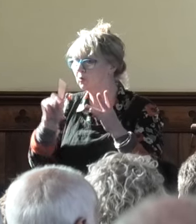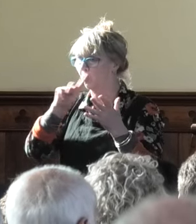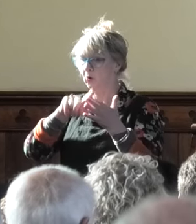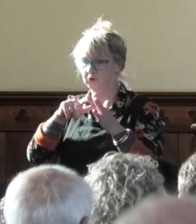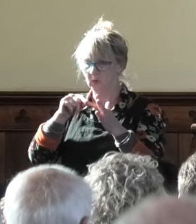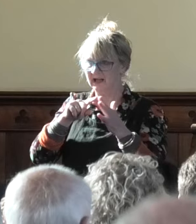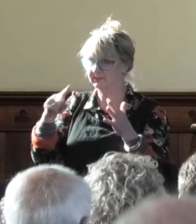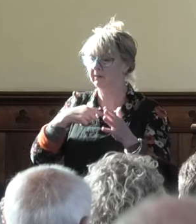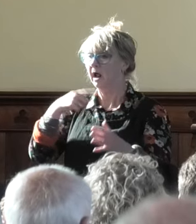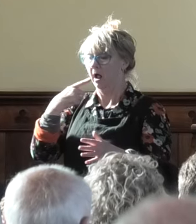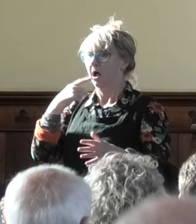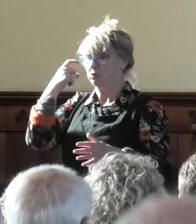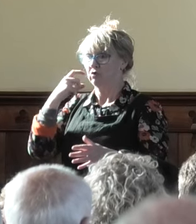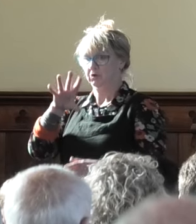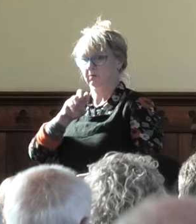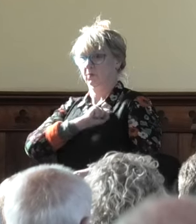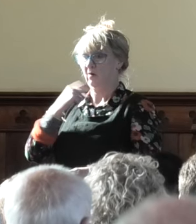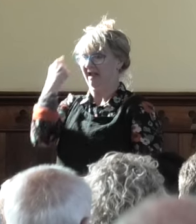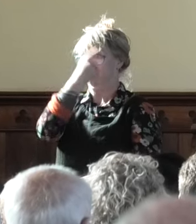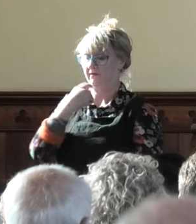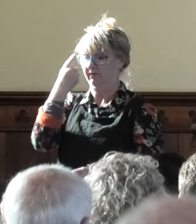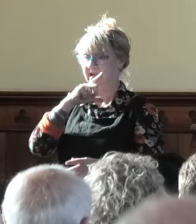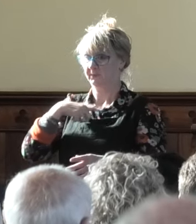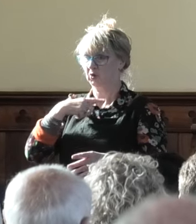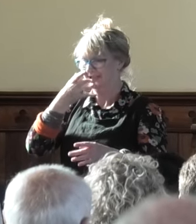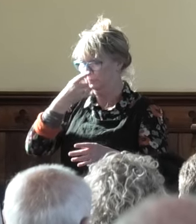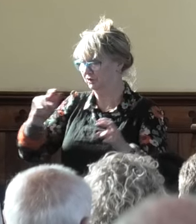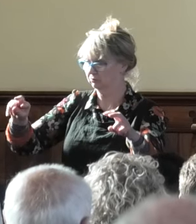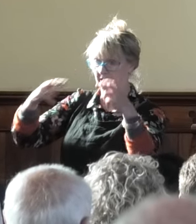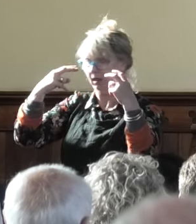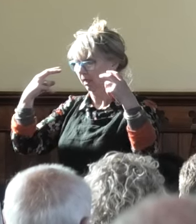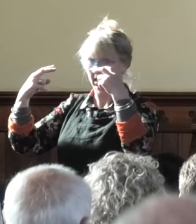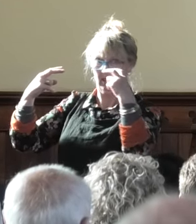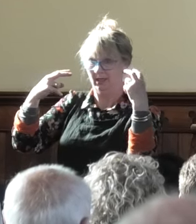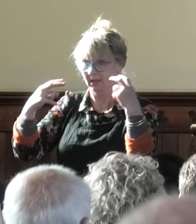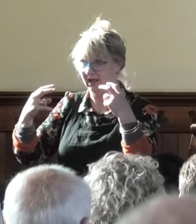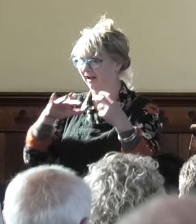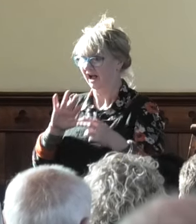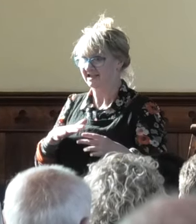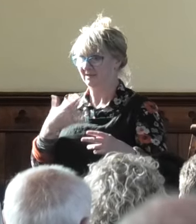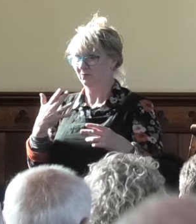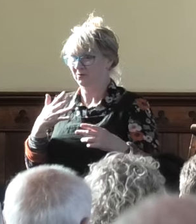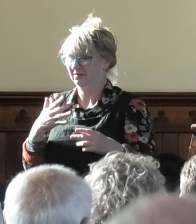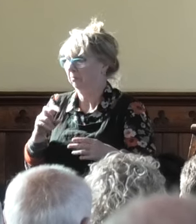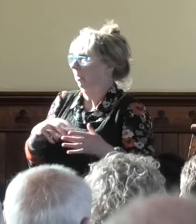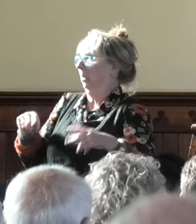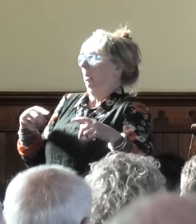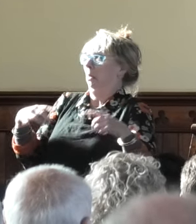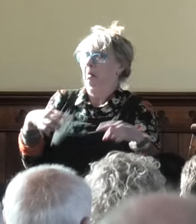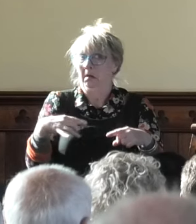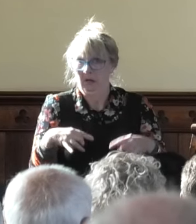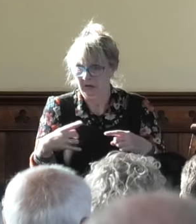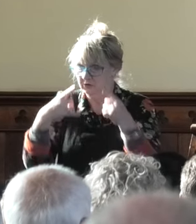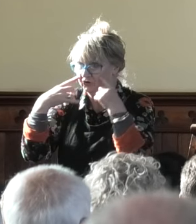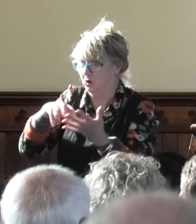expect. I put on a very brave face because there were children in the school, and it doesn't look good to show weakness